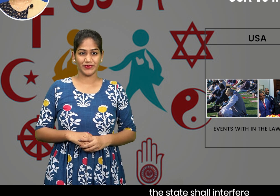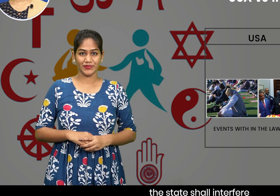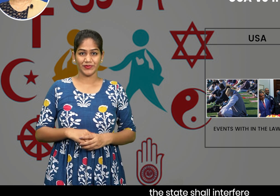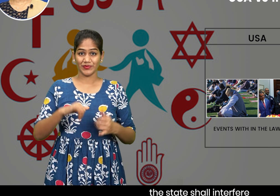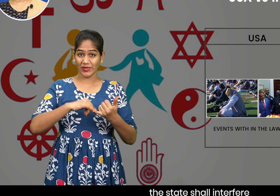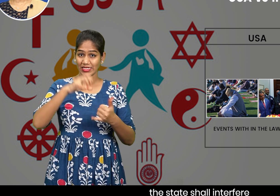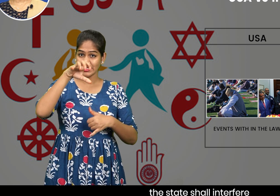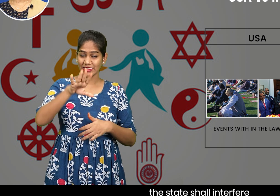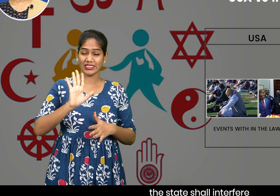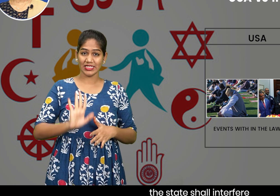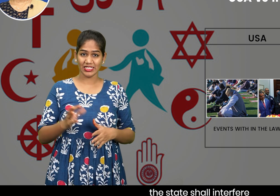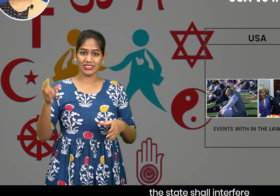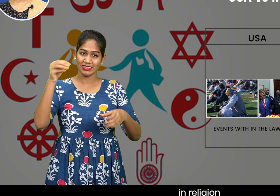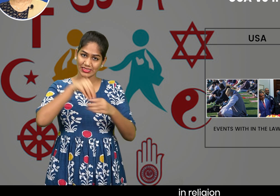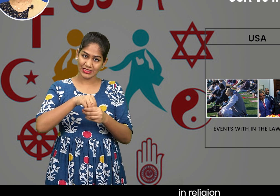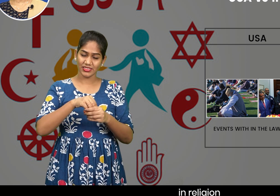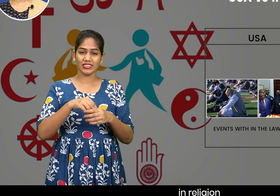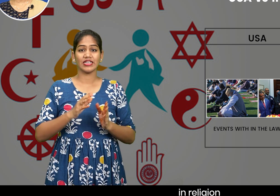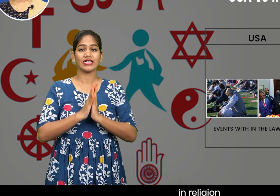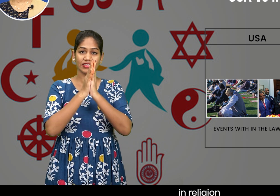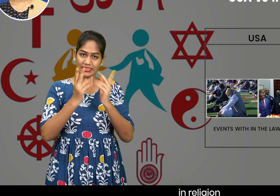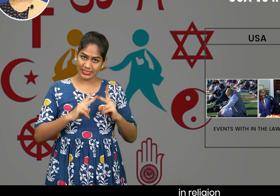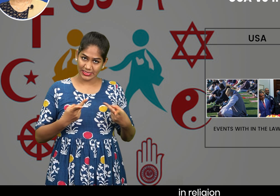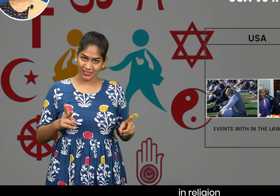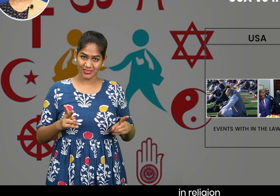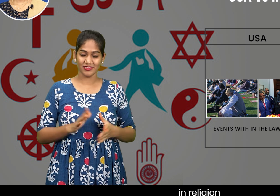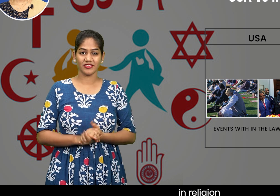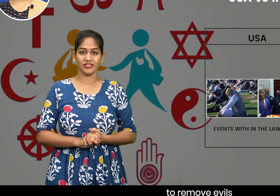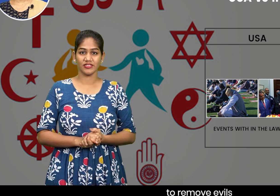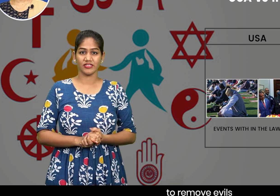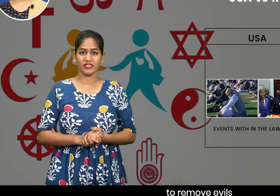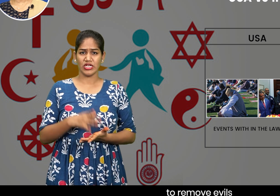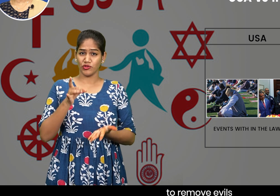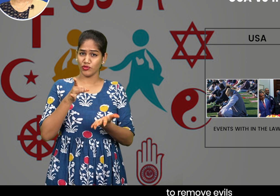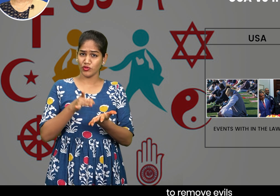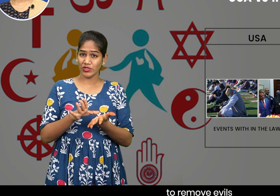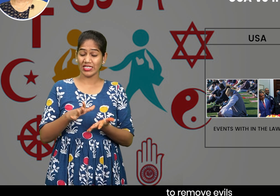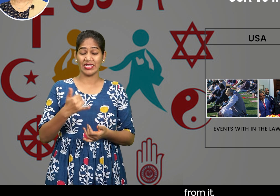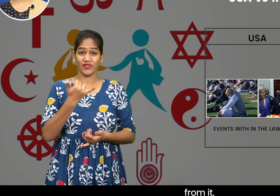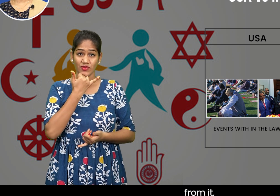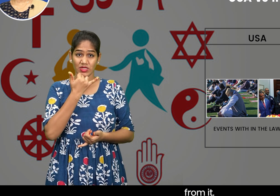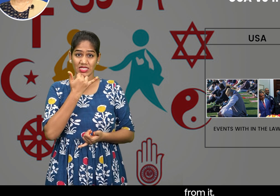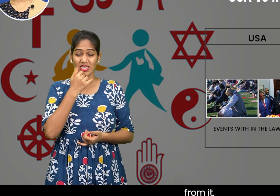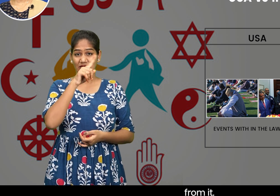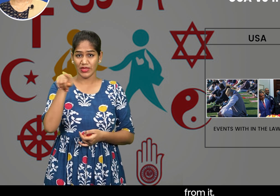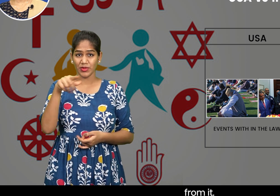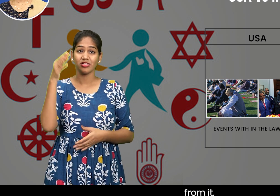the state shall interfere in religion to remove evils from